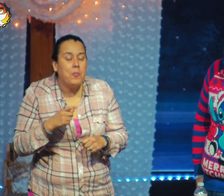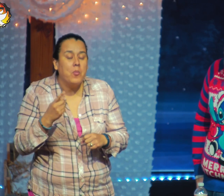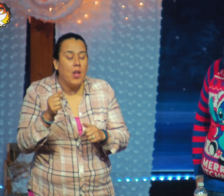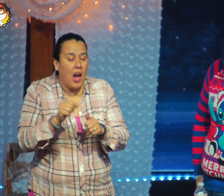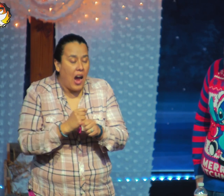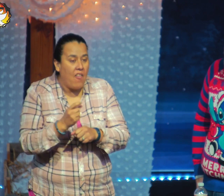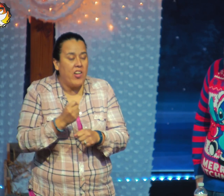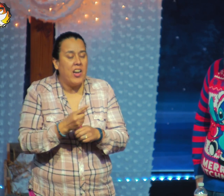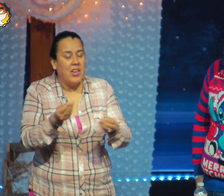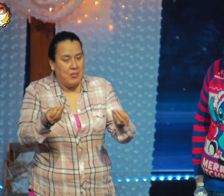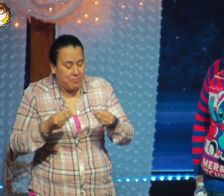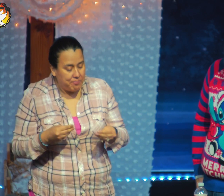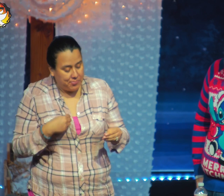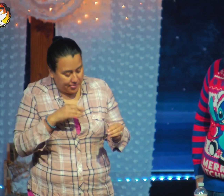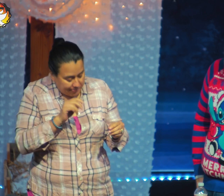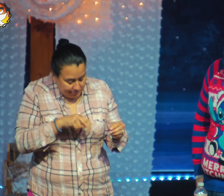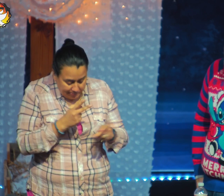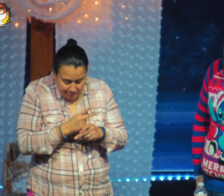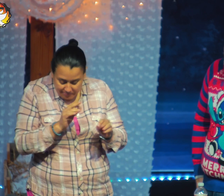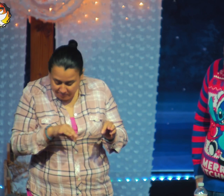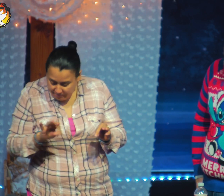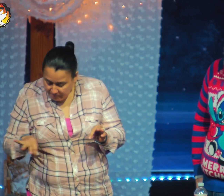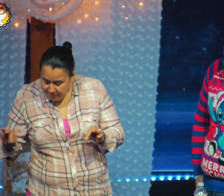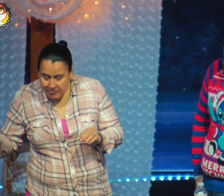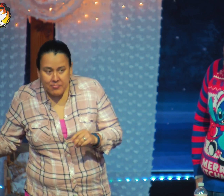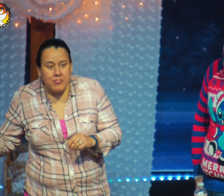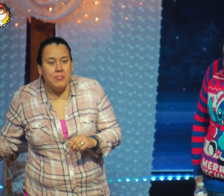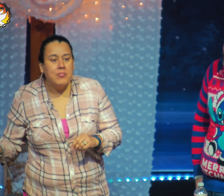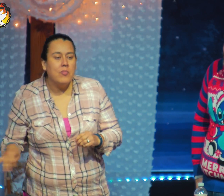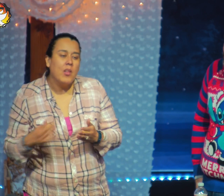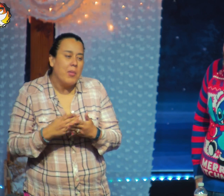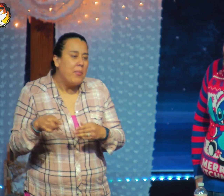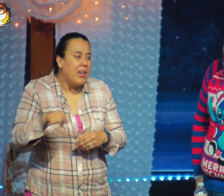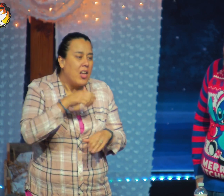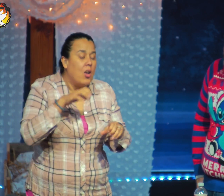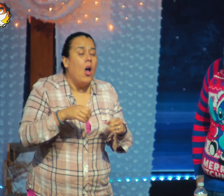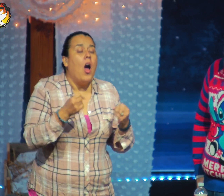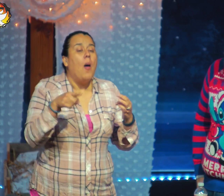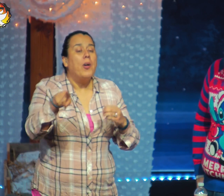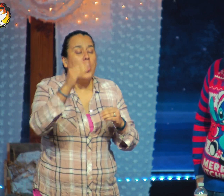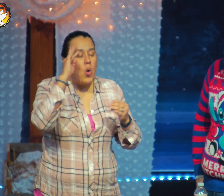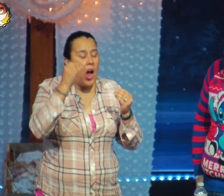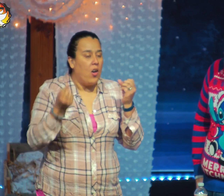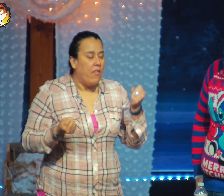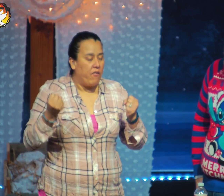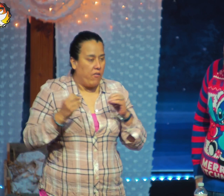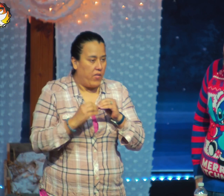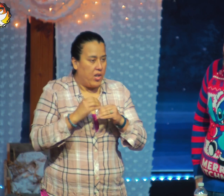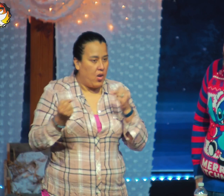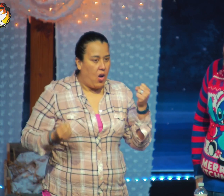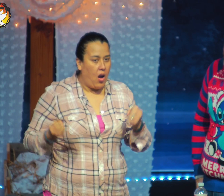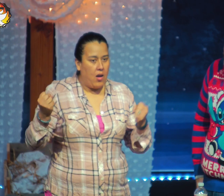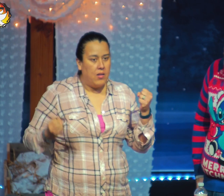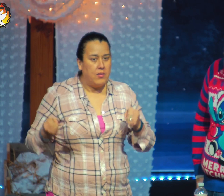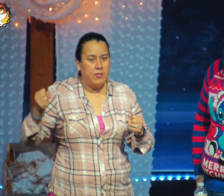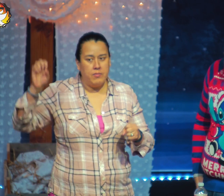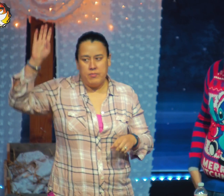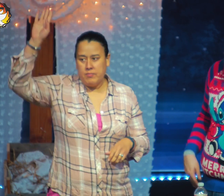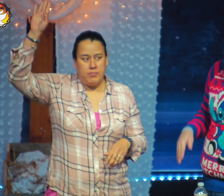it doesn't work. My grandpa says, look at the color. Look at this, whatever. Don't get frustrated. Take your time. Oh, it turns, and